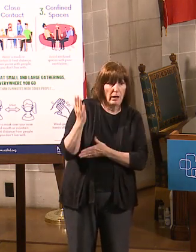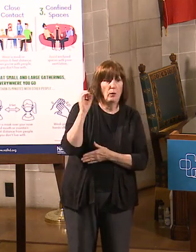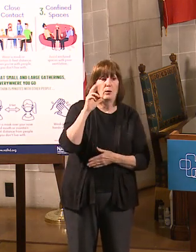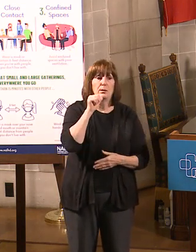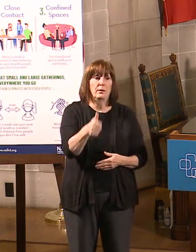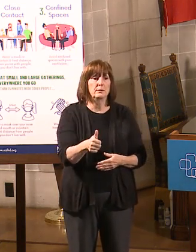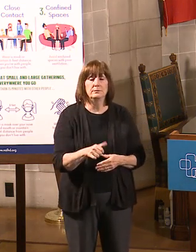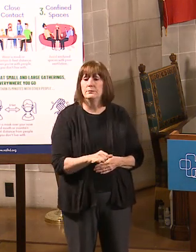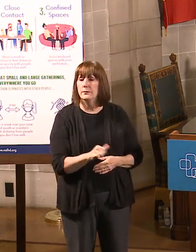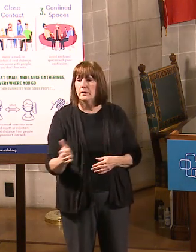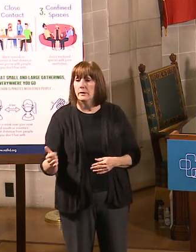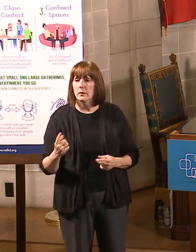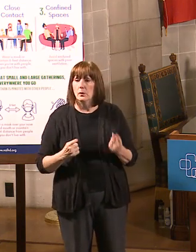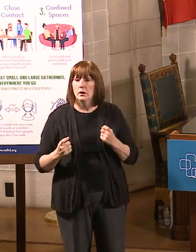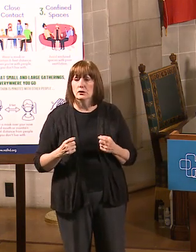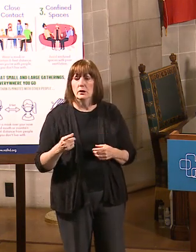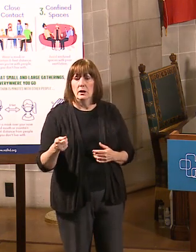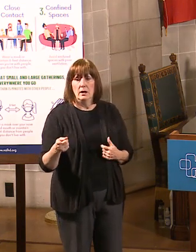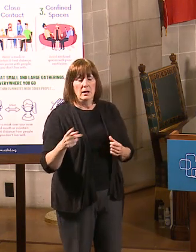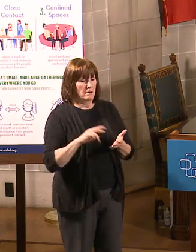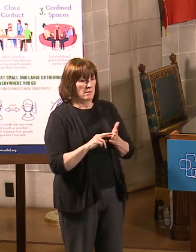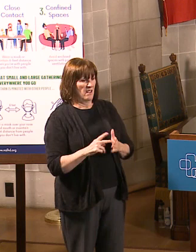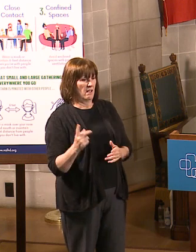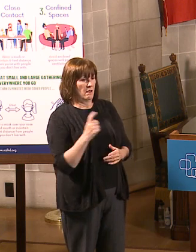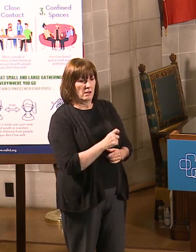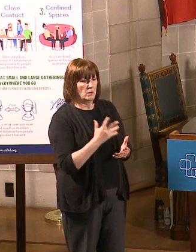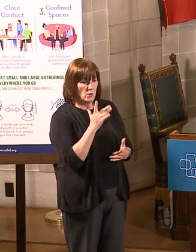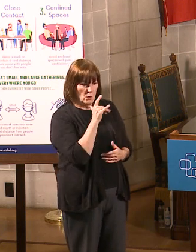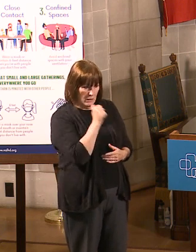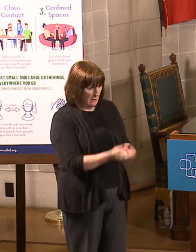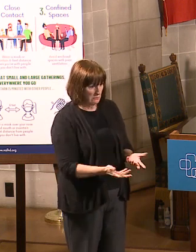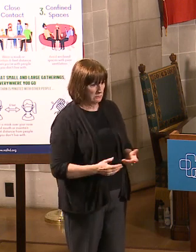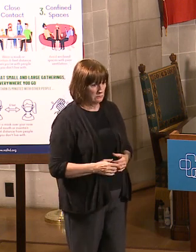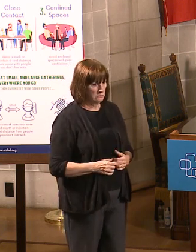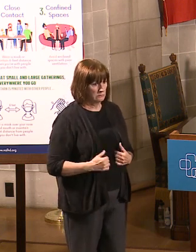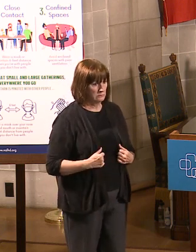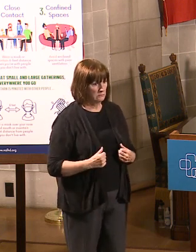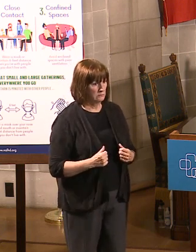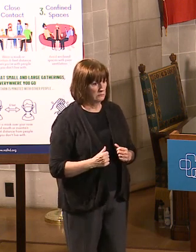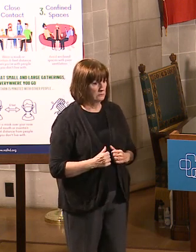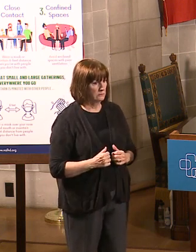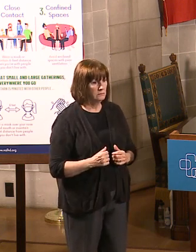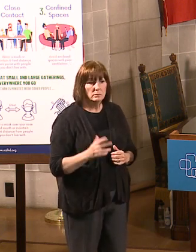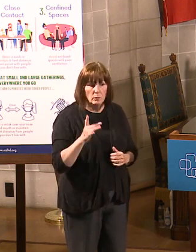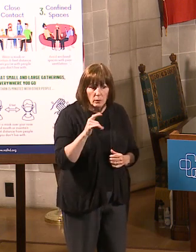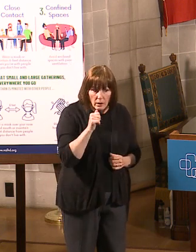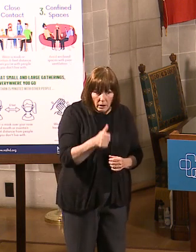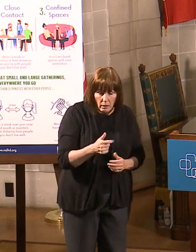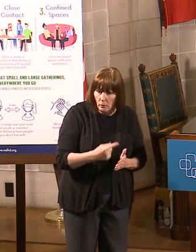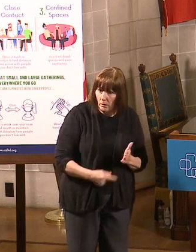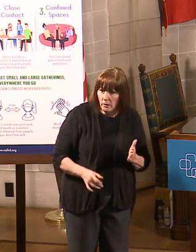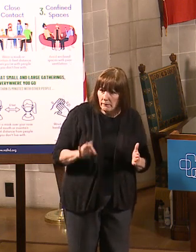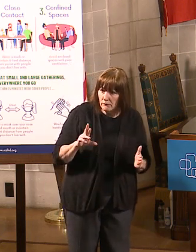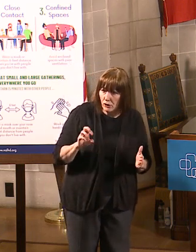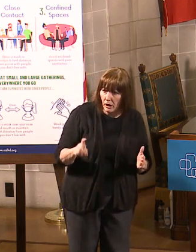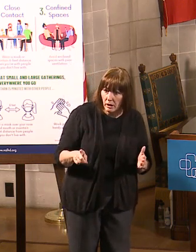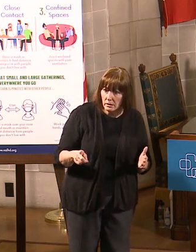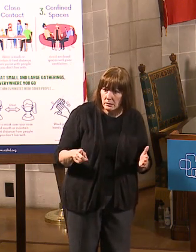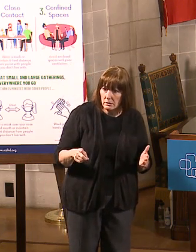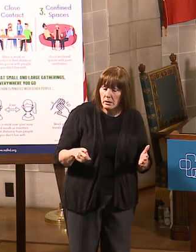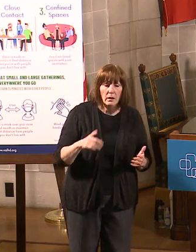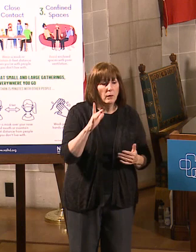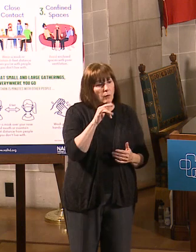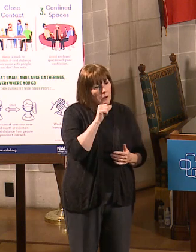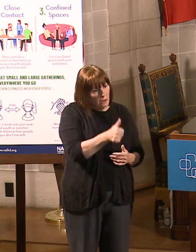Other questions? Well, I was going to ask that. Why not? Why not what, Fred?